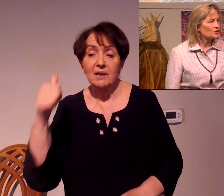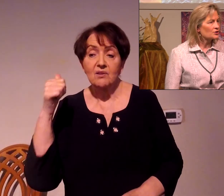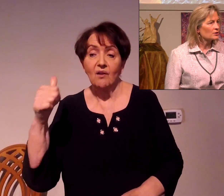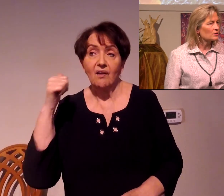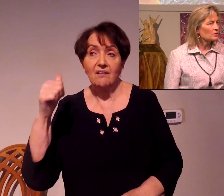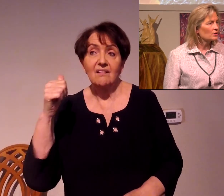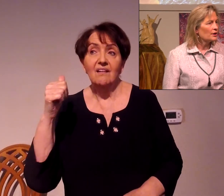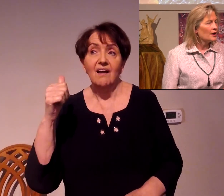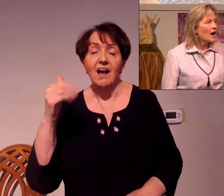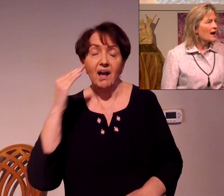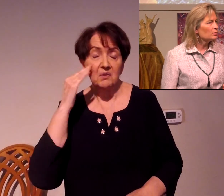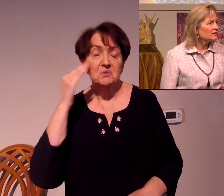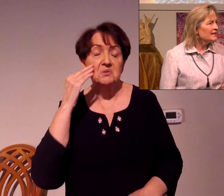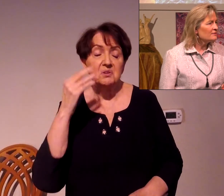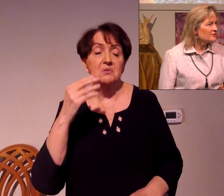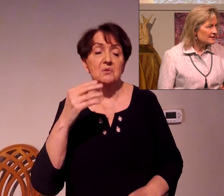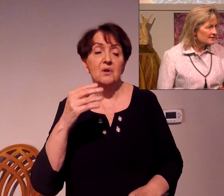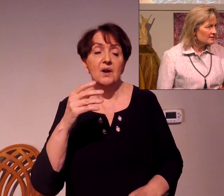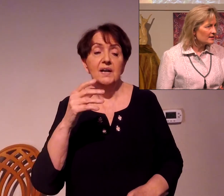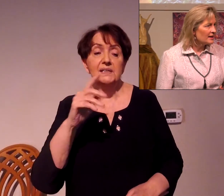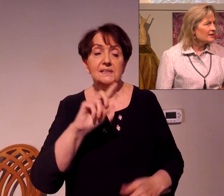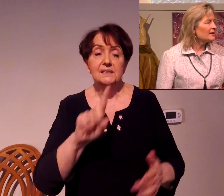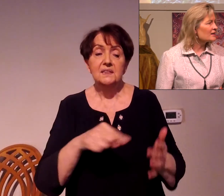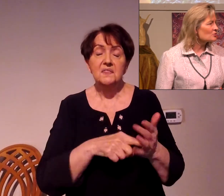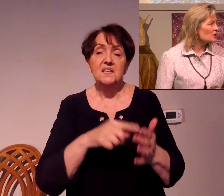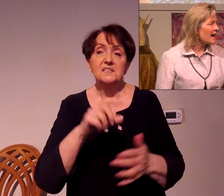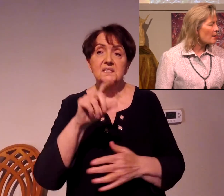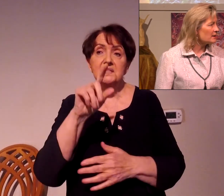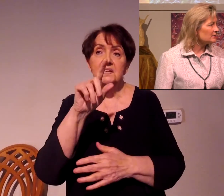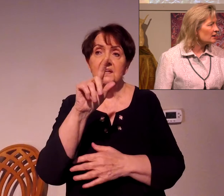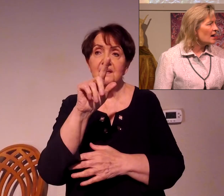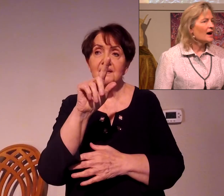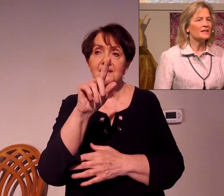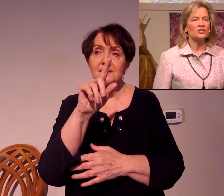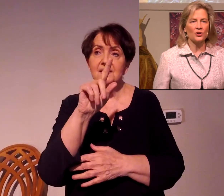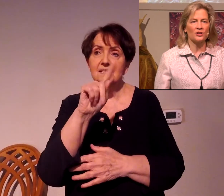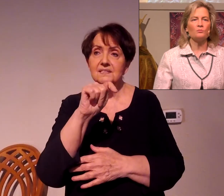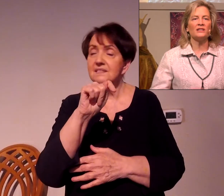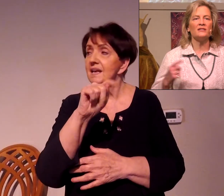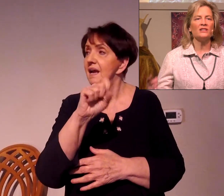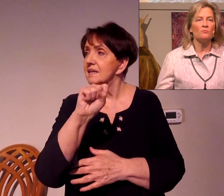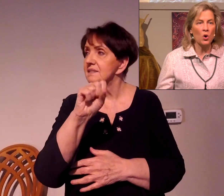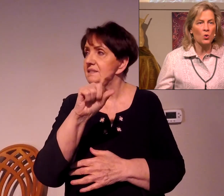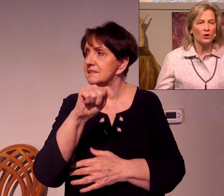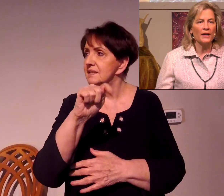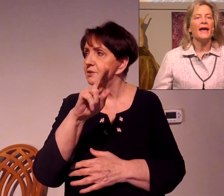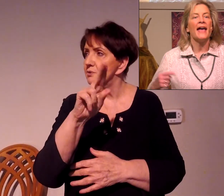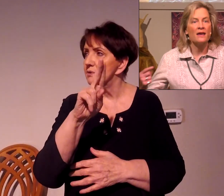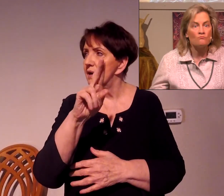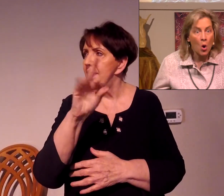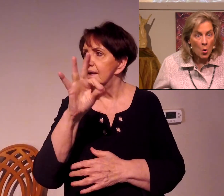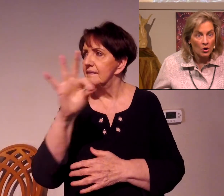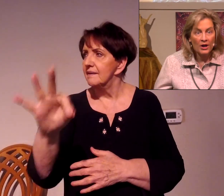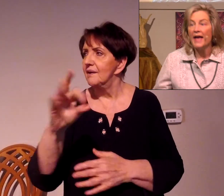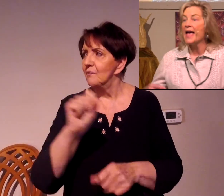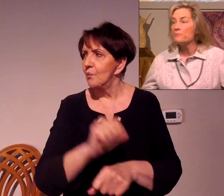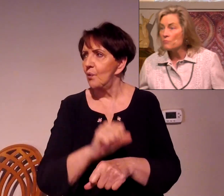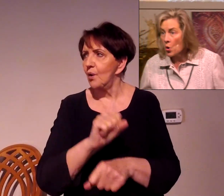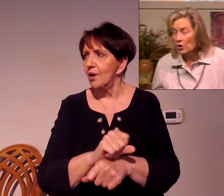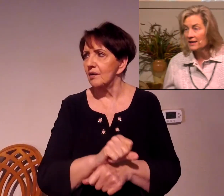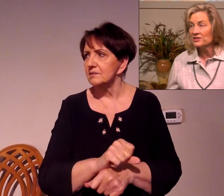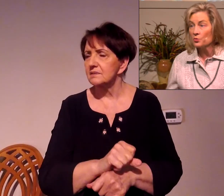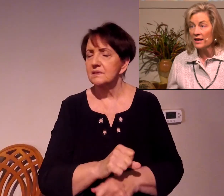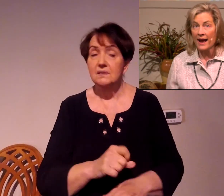stuff works. I believed it. Then guess what happened? I started believing it more and more